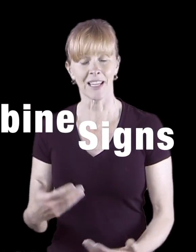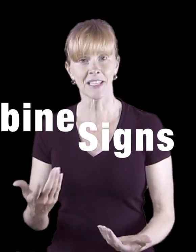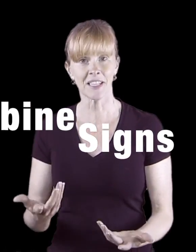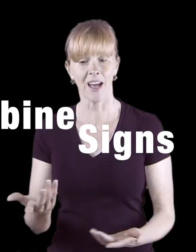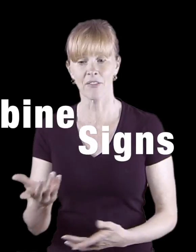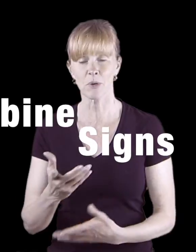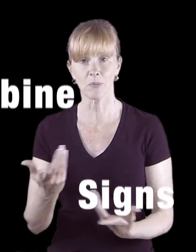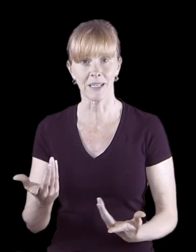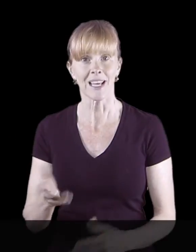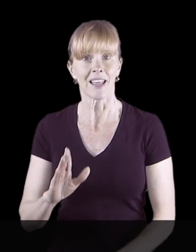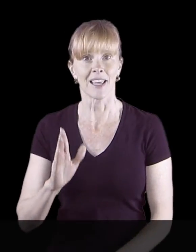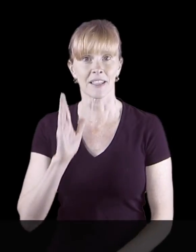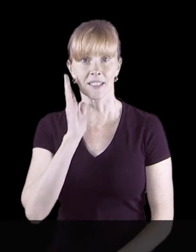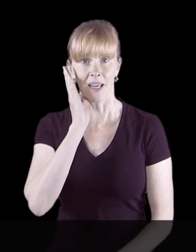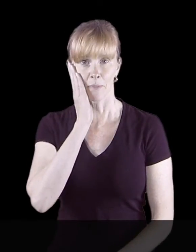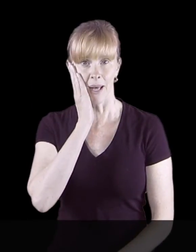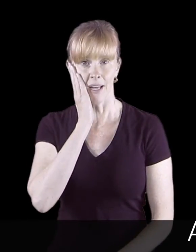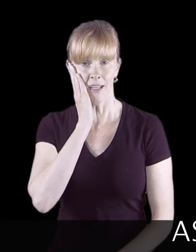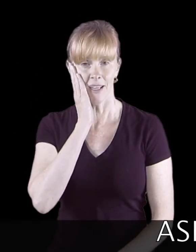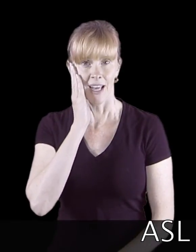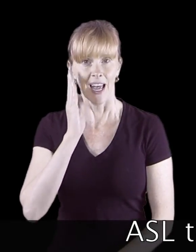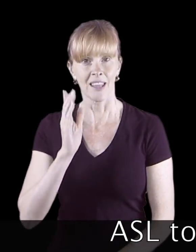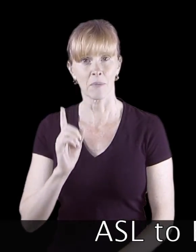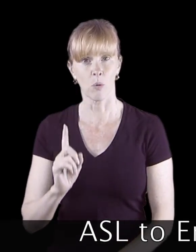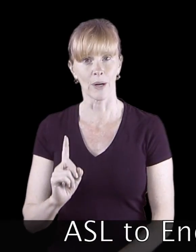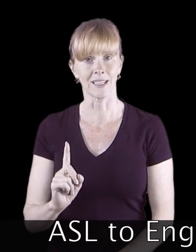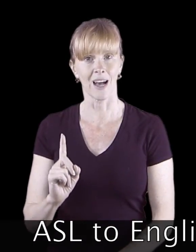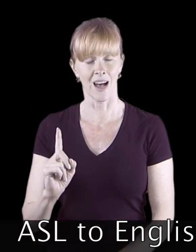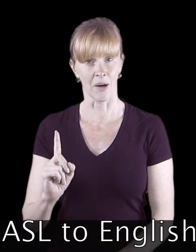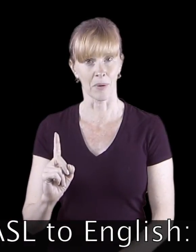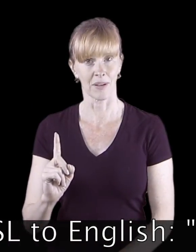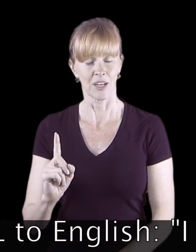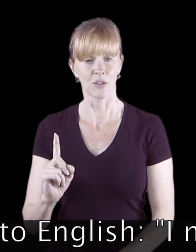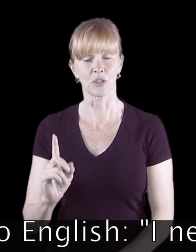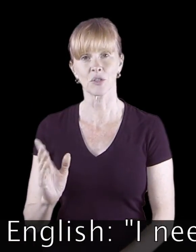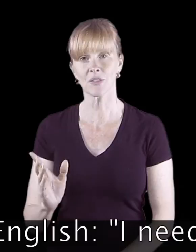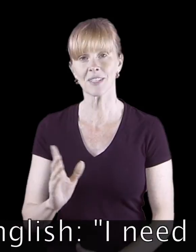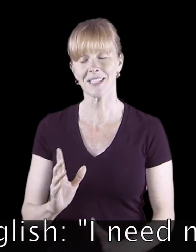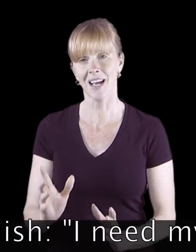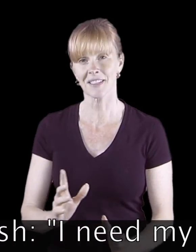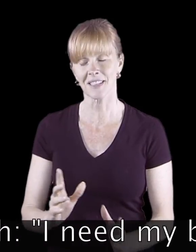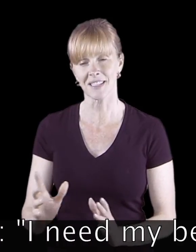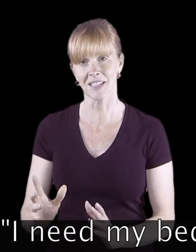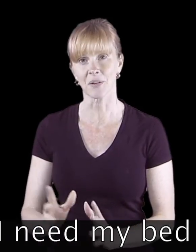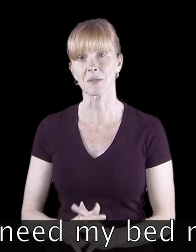least have movement, they can say bed and then point up. So it's two different signs in this series, but